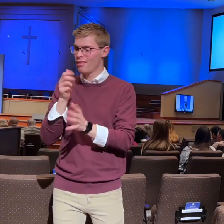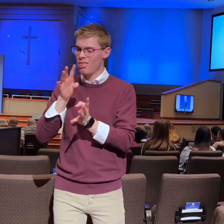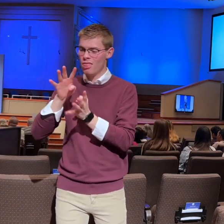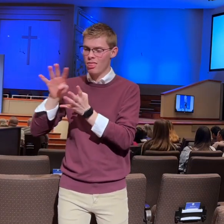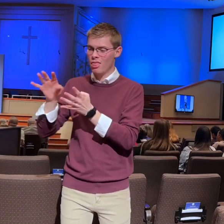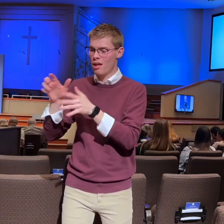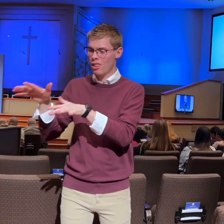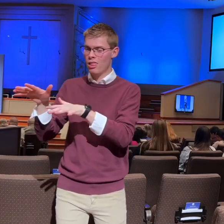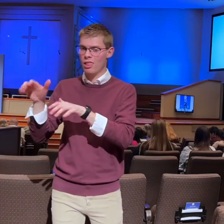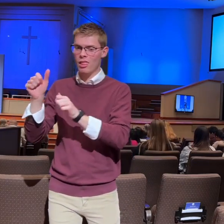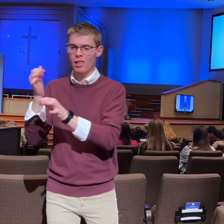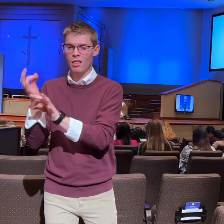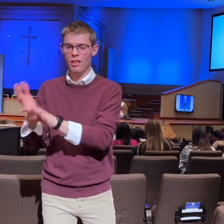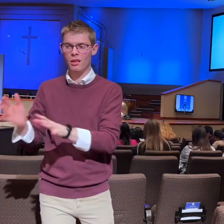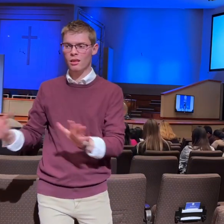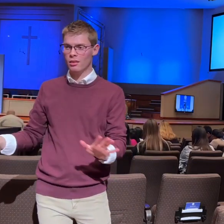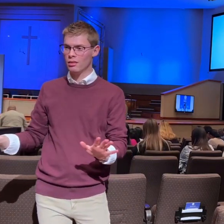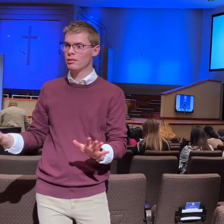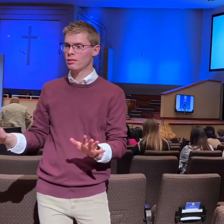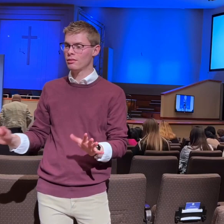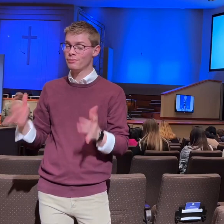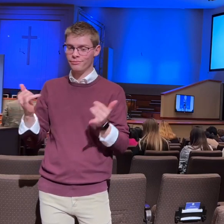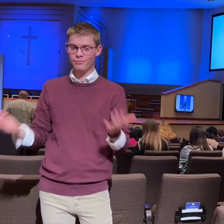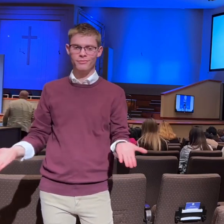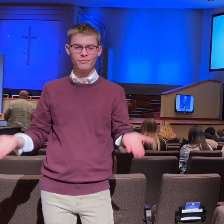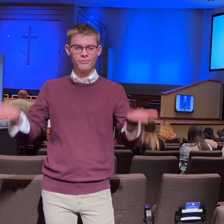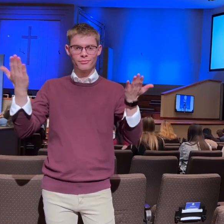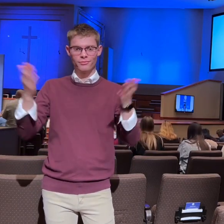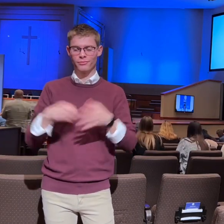the hour. Let's stand together and let us pray.